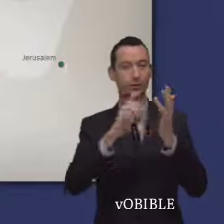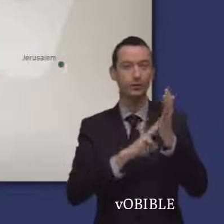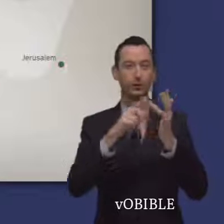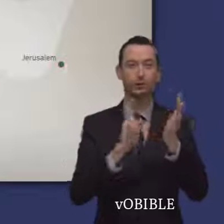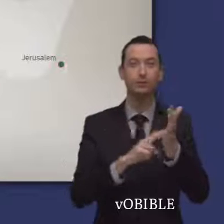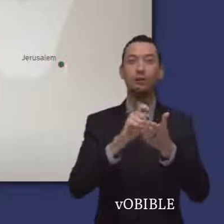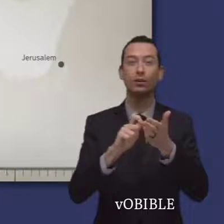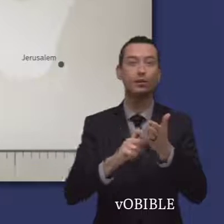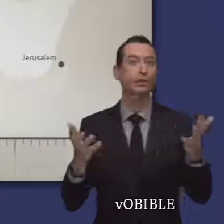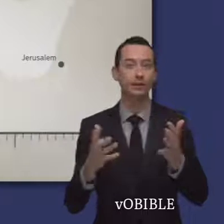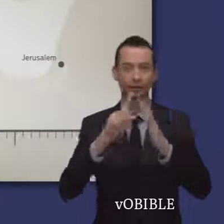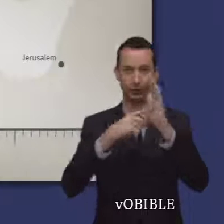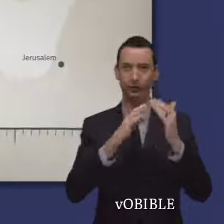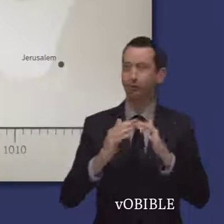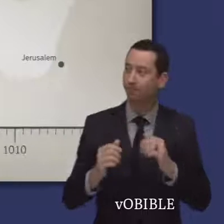in Jerusalem.